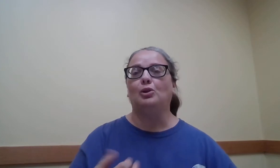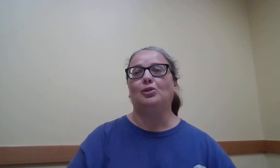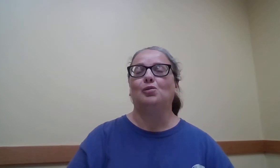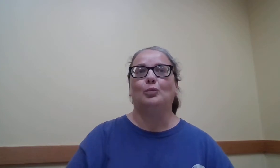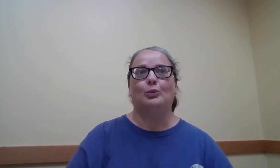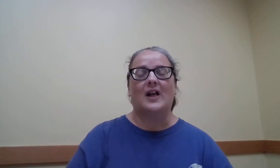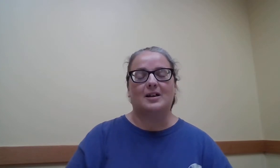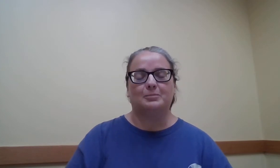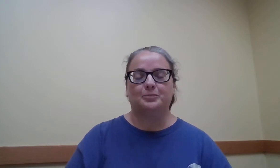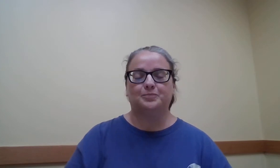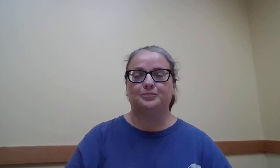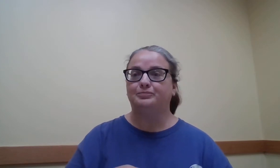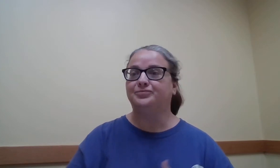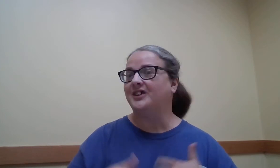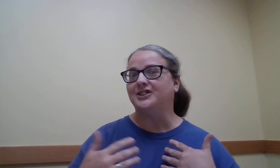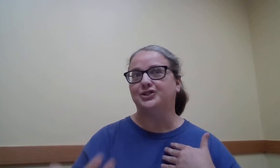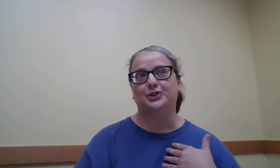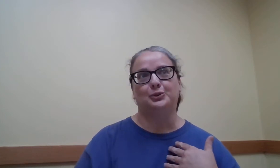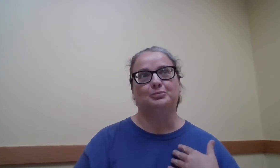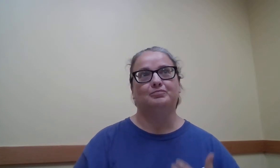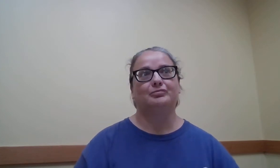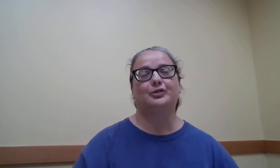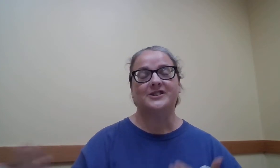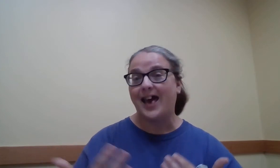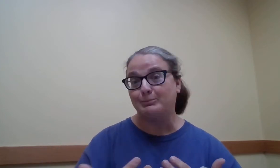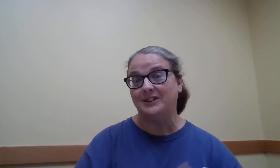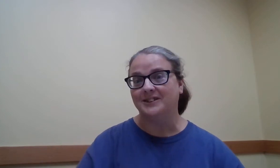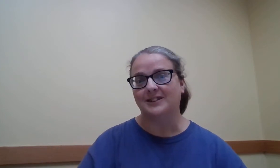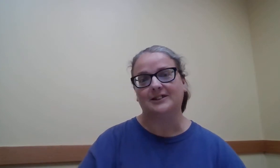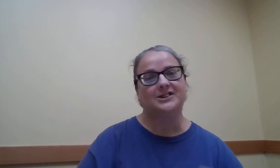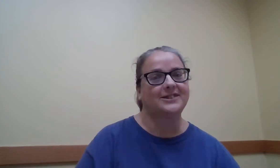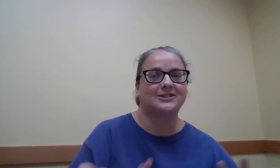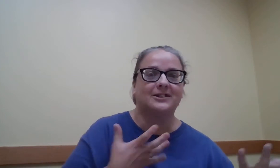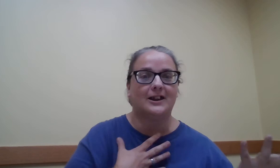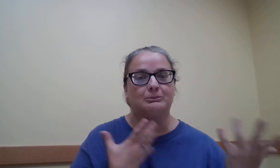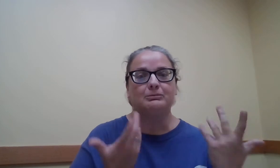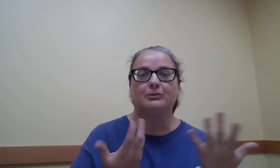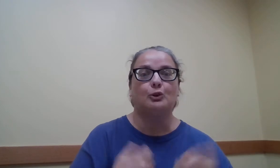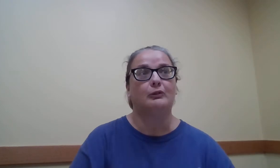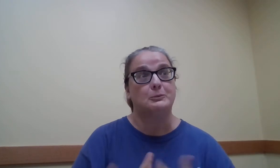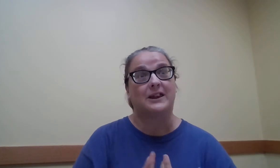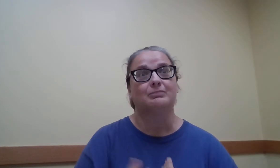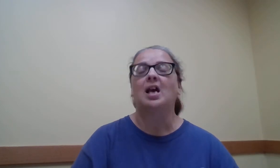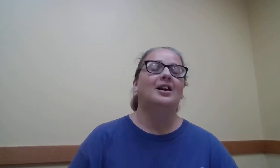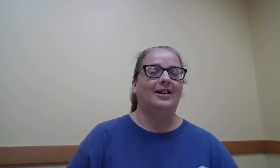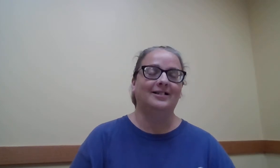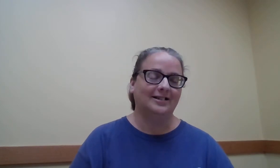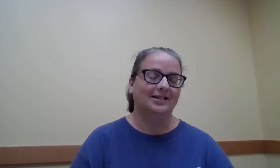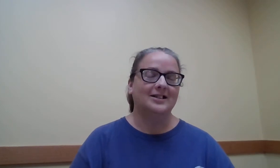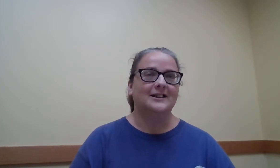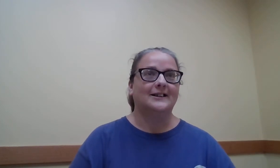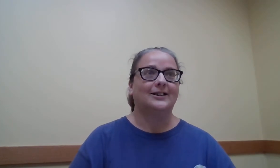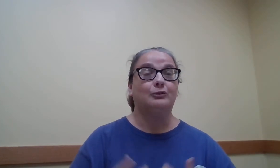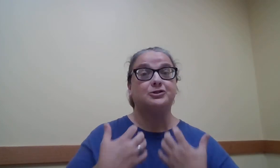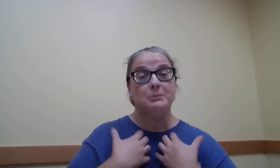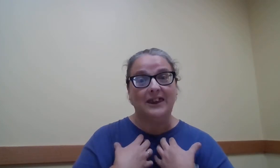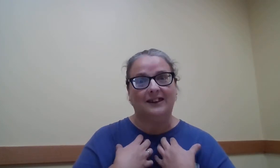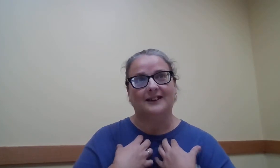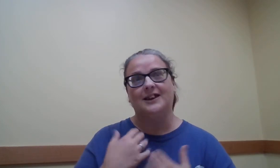cool thing for it to happen. At least that's kind of cool for me. To me, it's